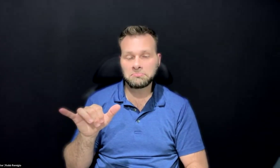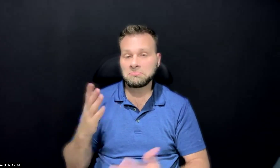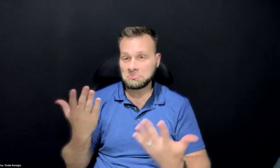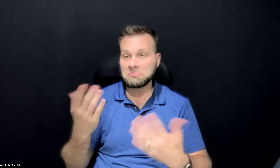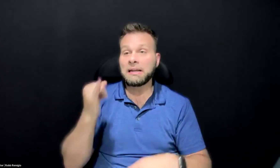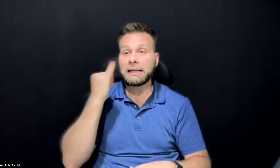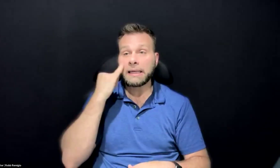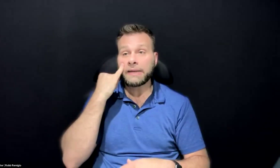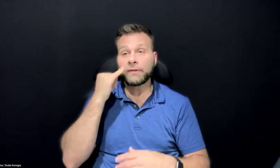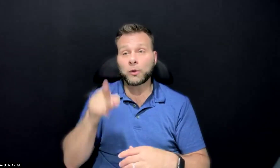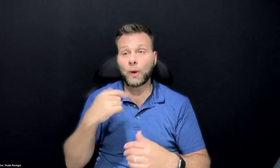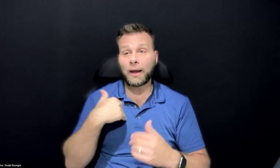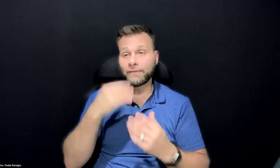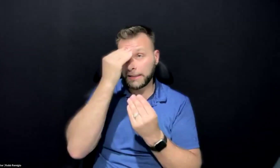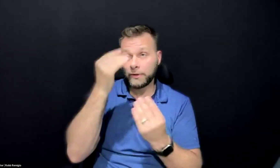blind folks,